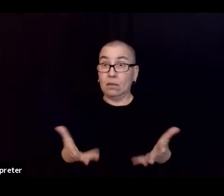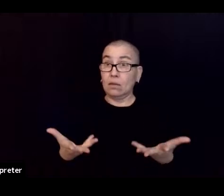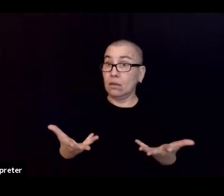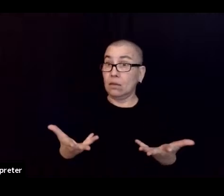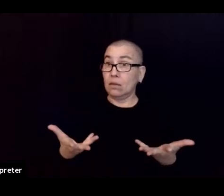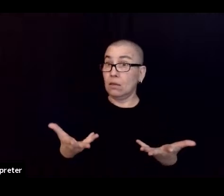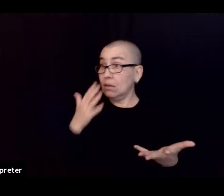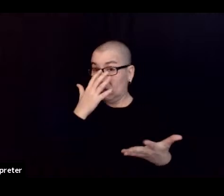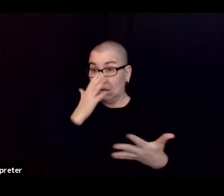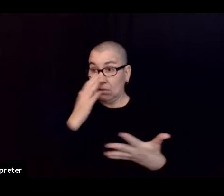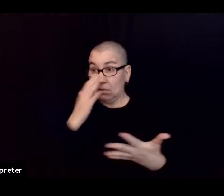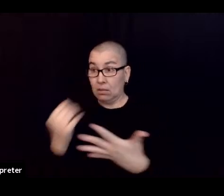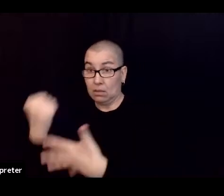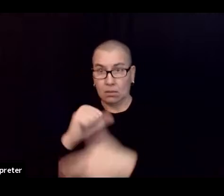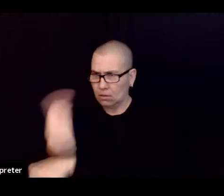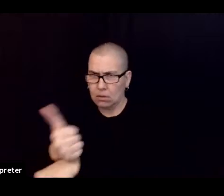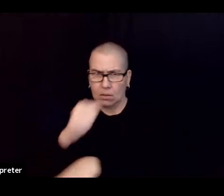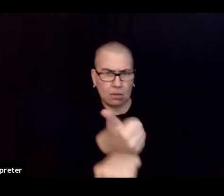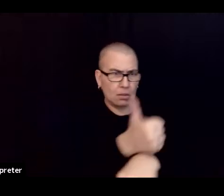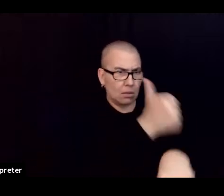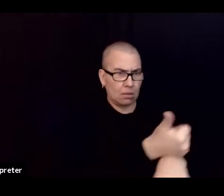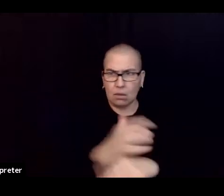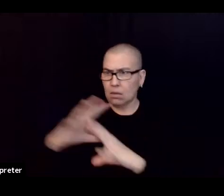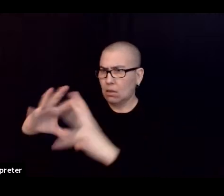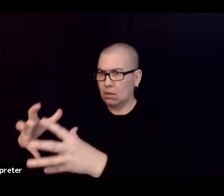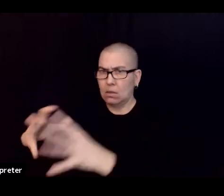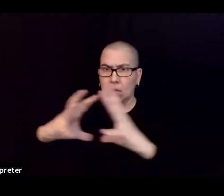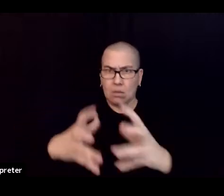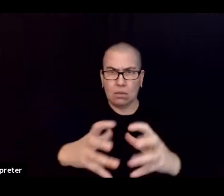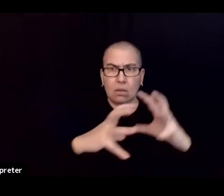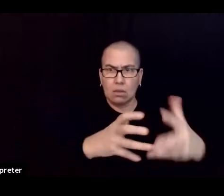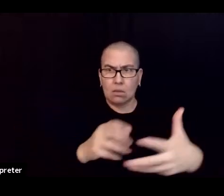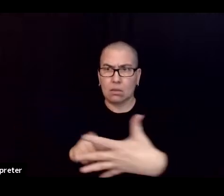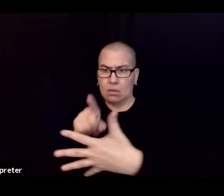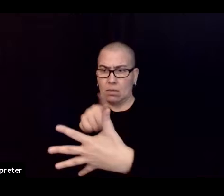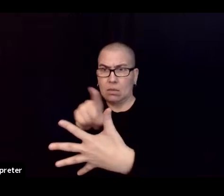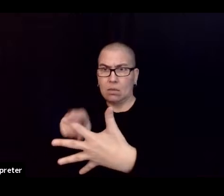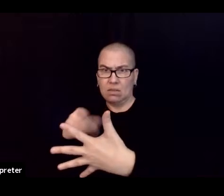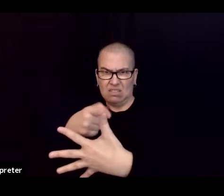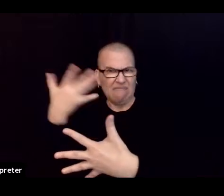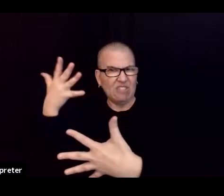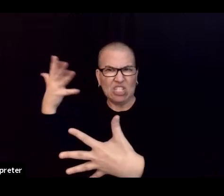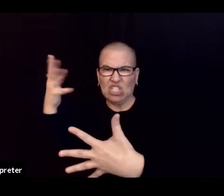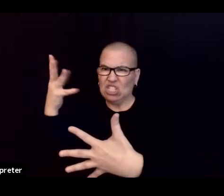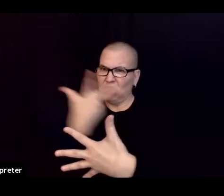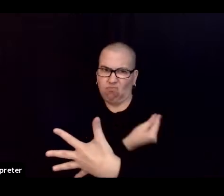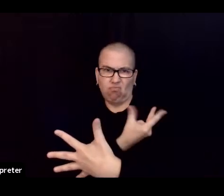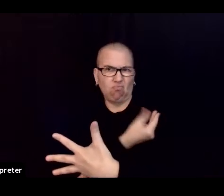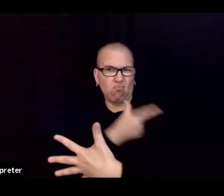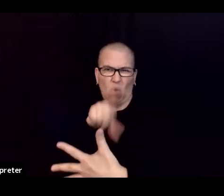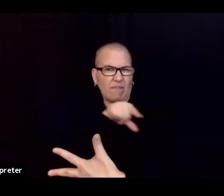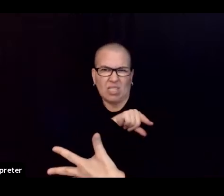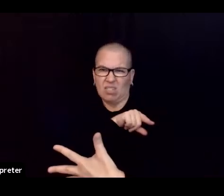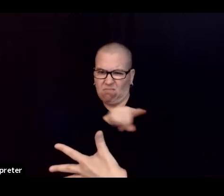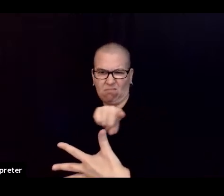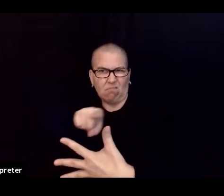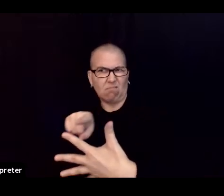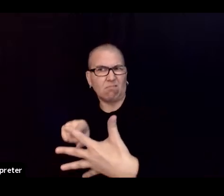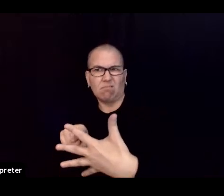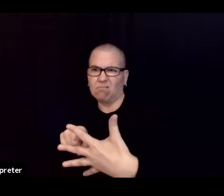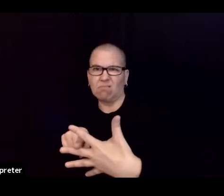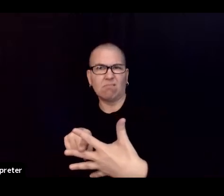who are eligible, the groups that have been previously eligible will remain a priority. So